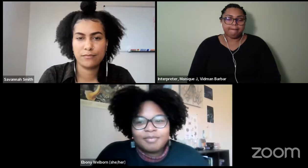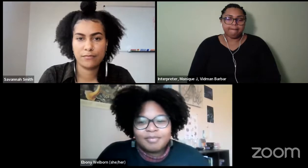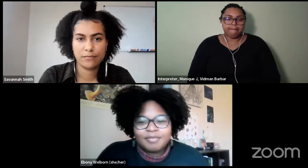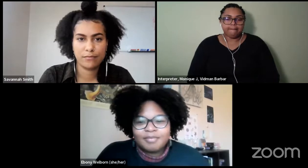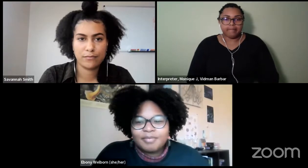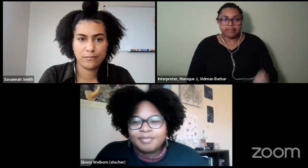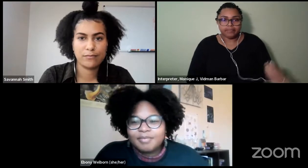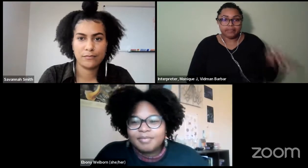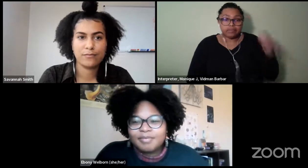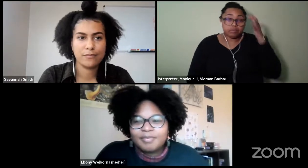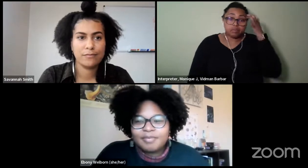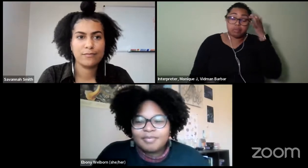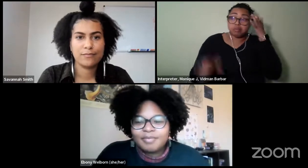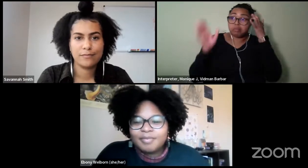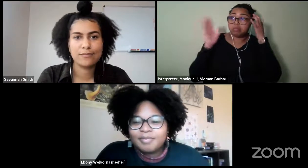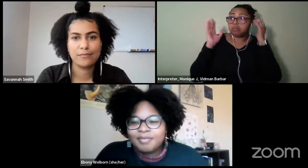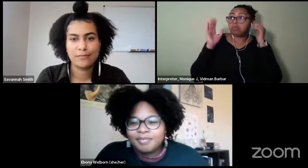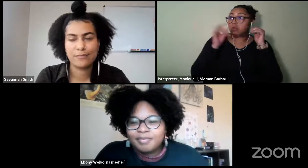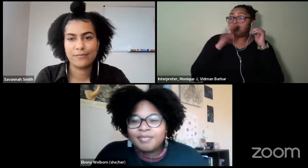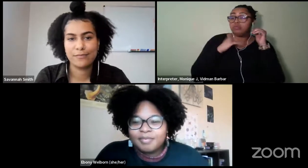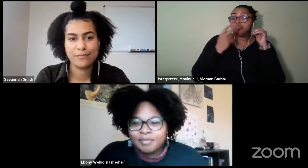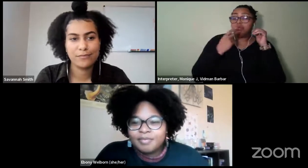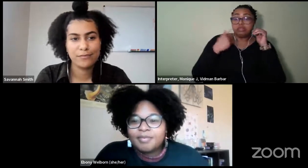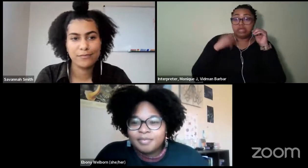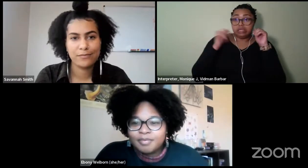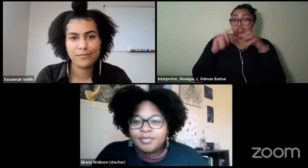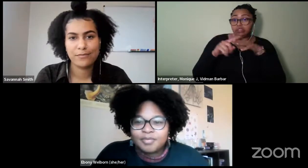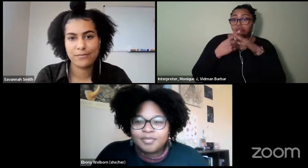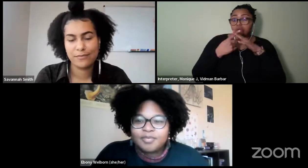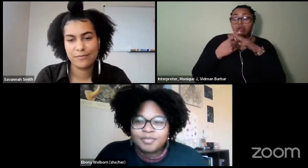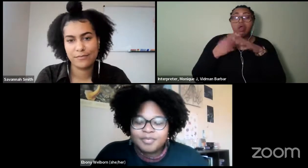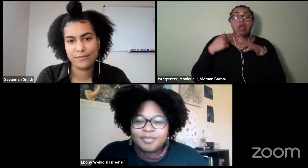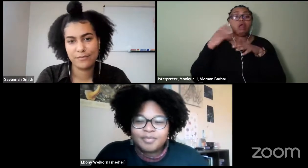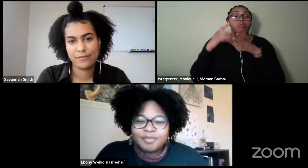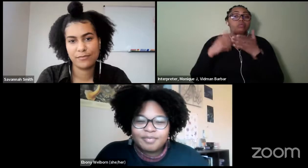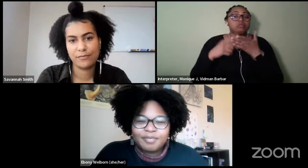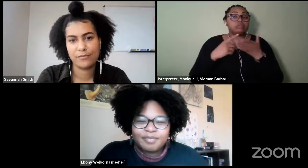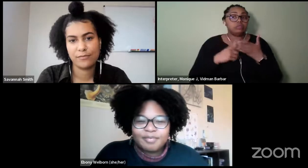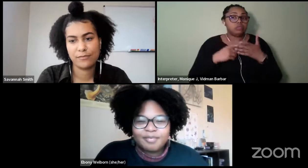I don't mind starting. So I'll talk about